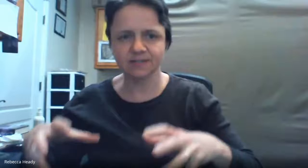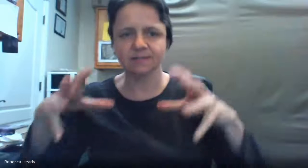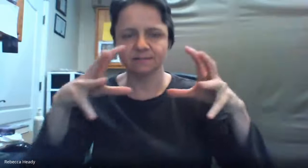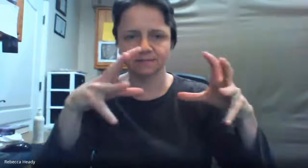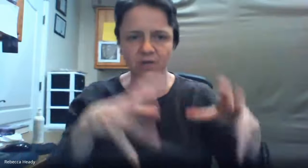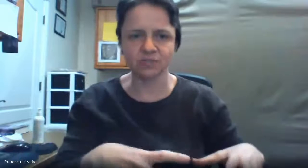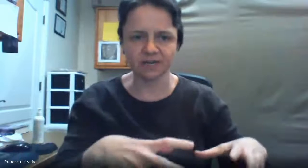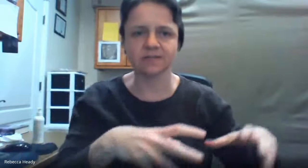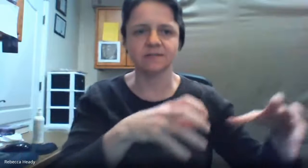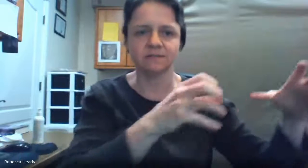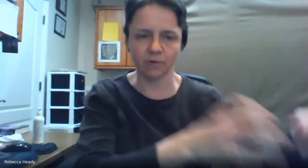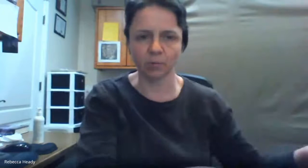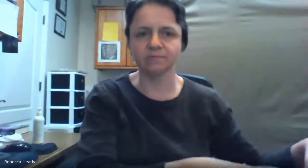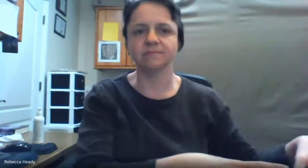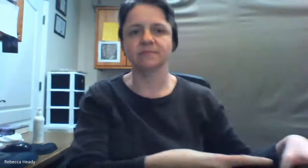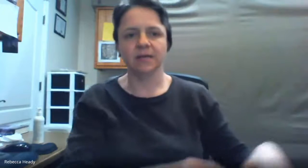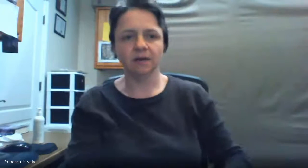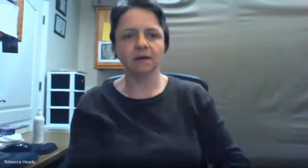object, subject, verb.